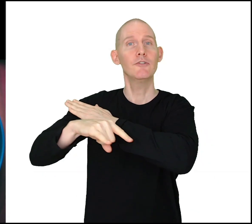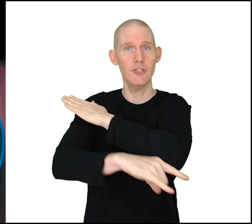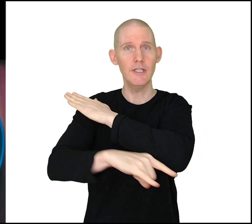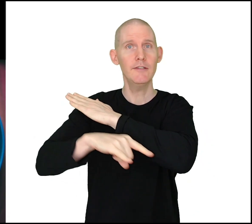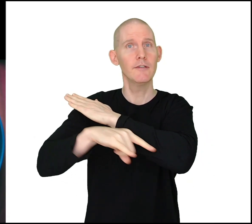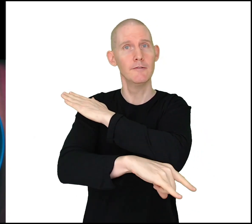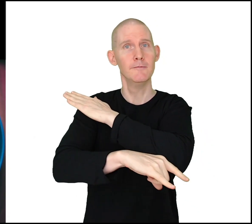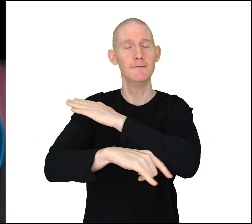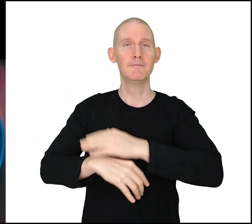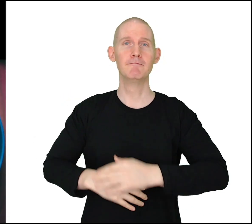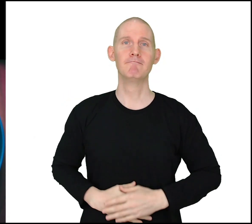Cheat.